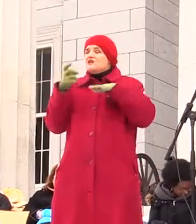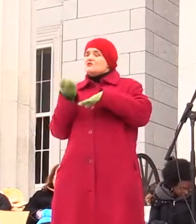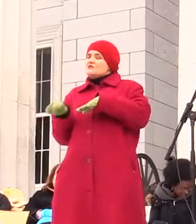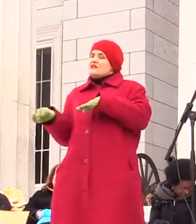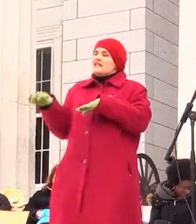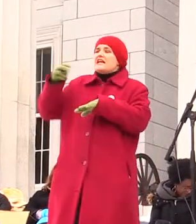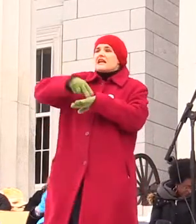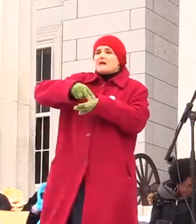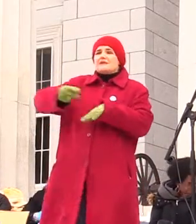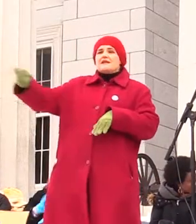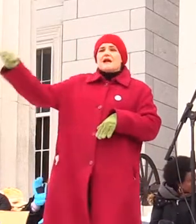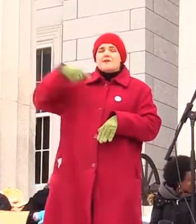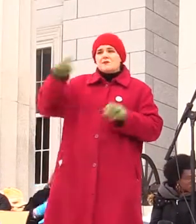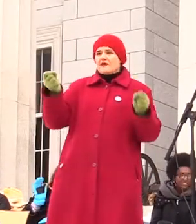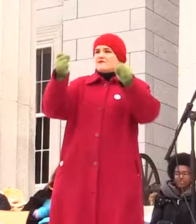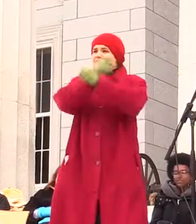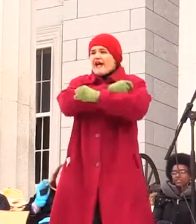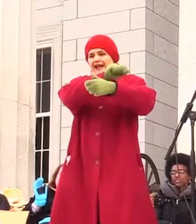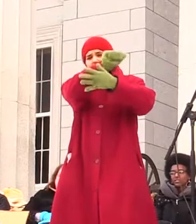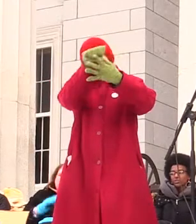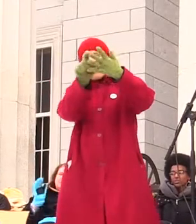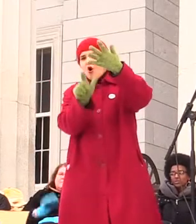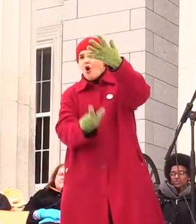be here.